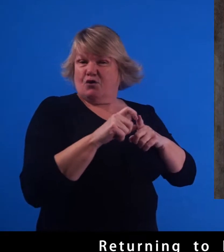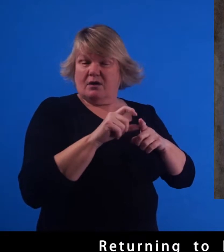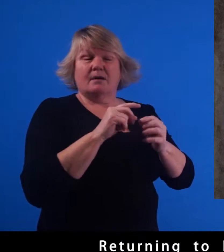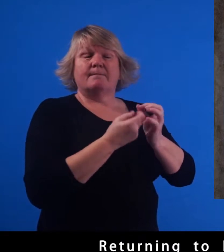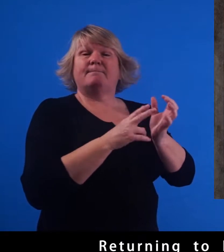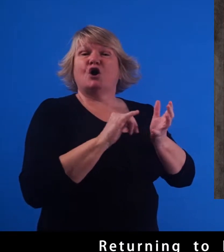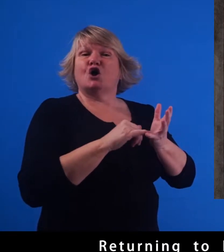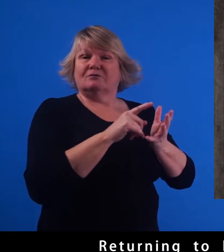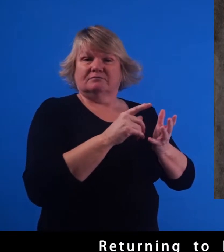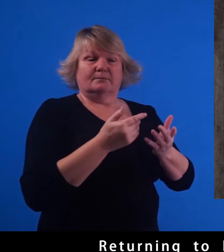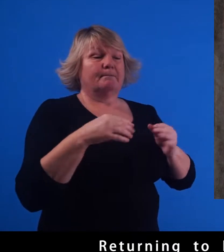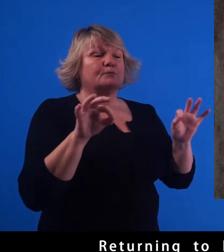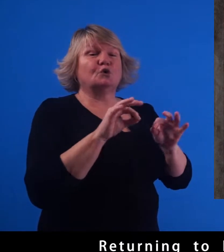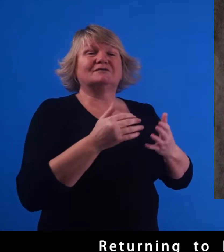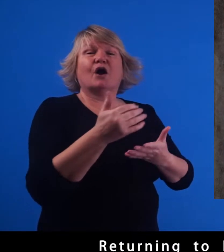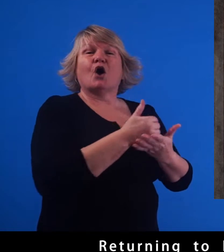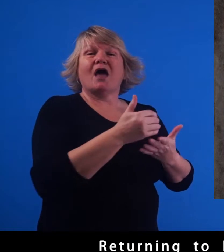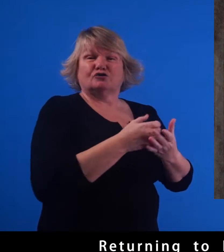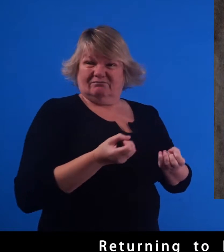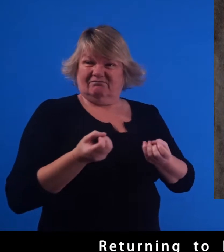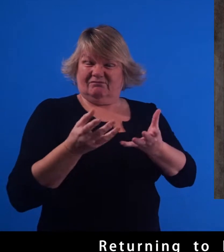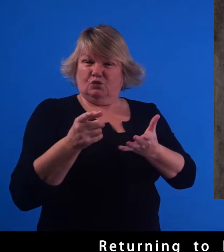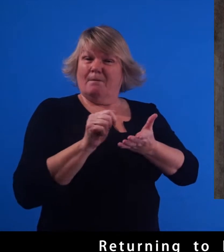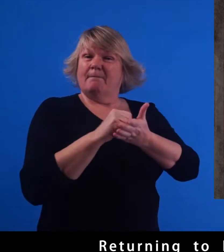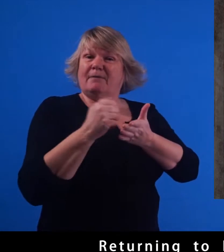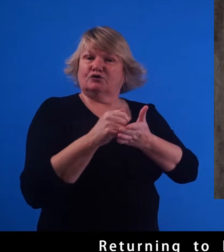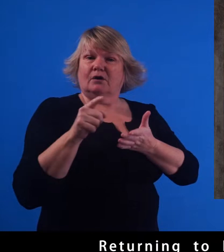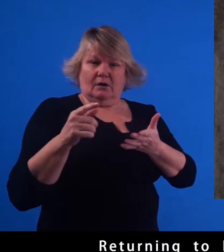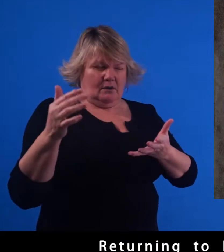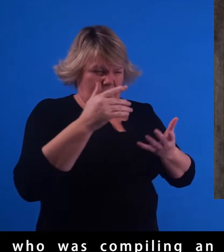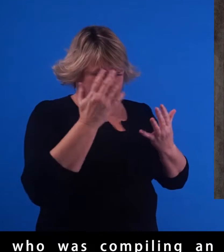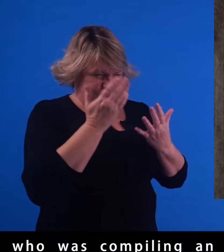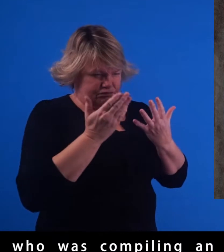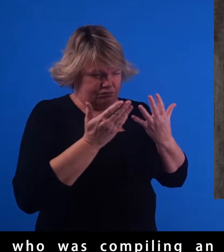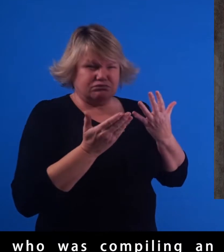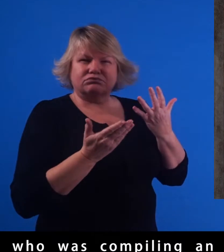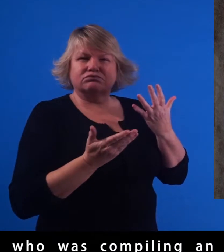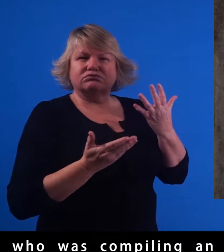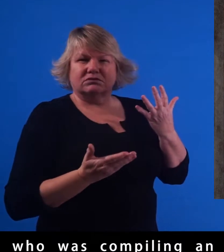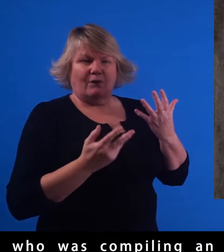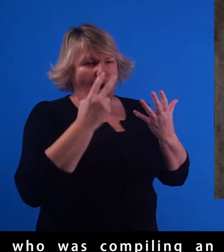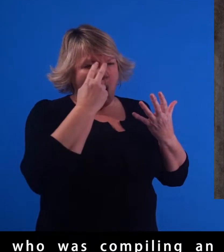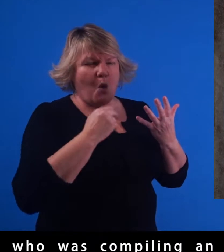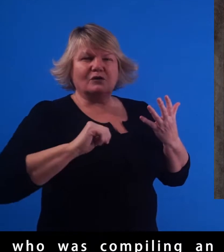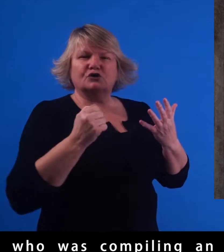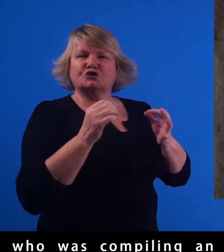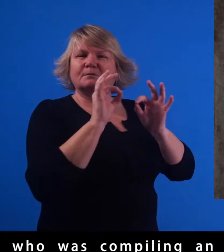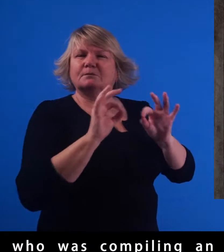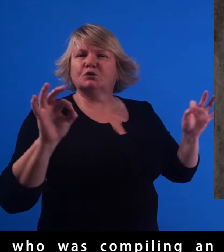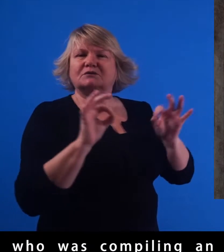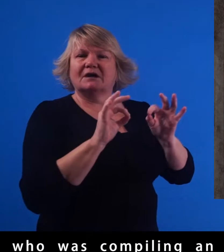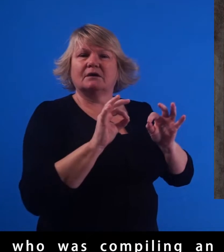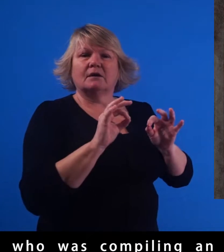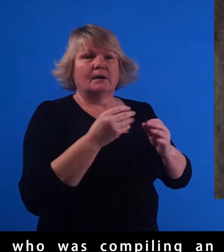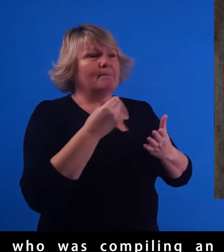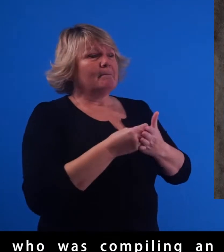Returning to Edinburgh, Burns gave his music collection to a publisher who was compiling an encyclopedia of old